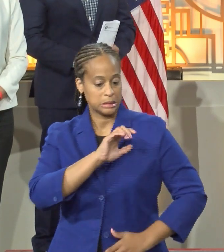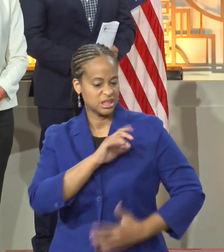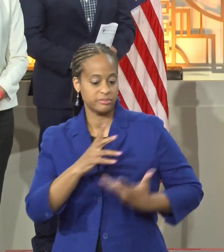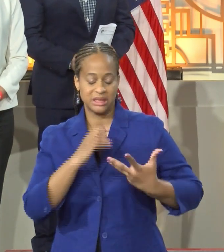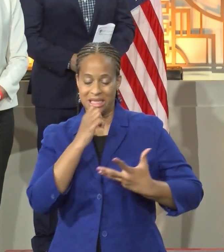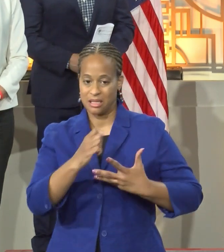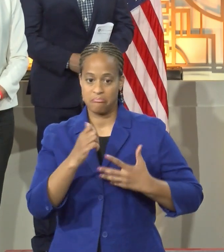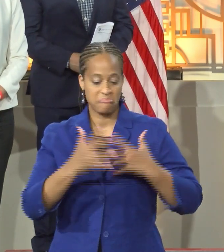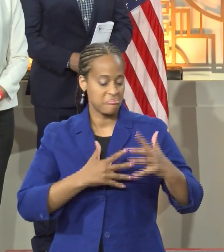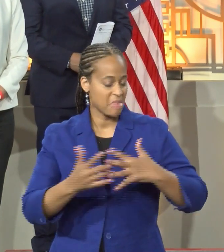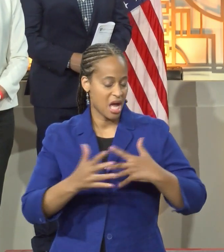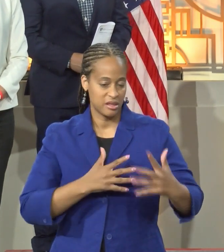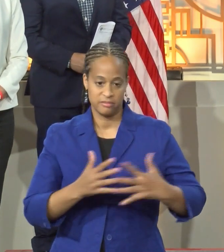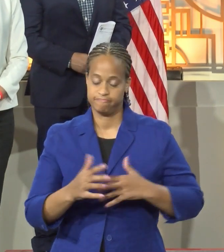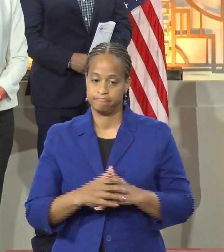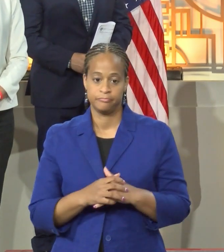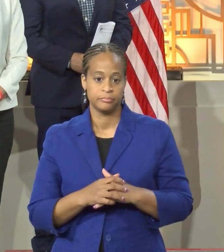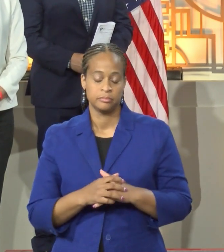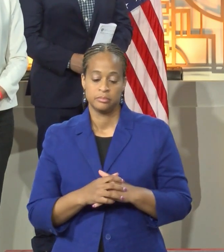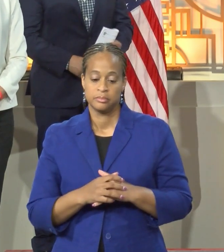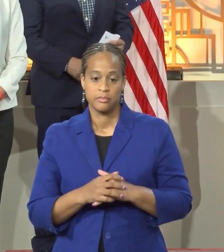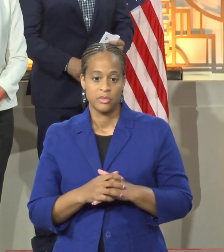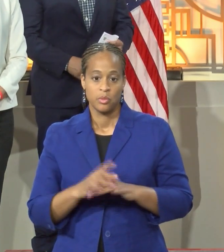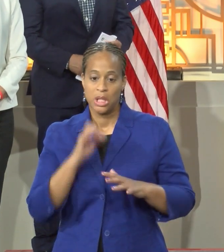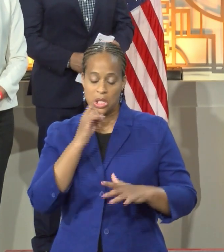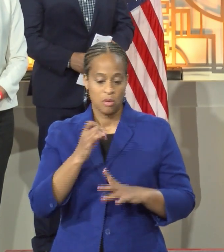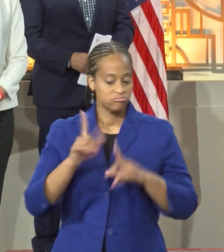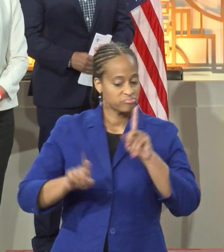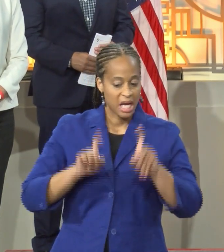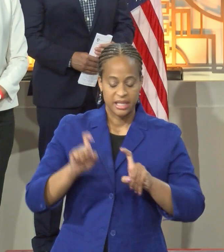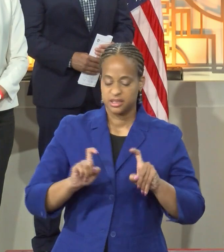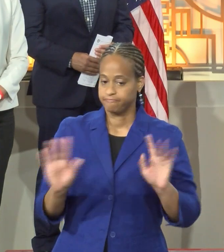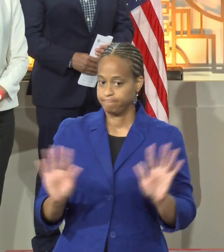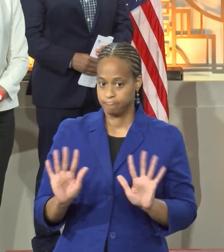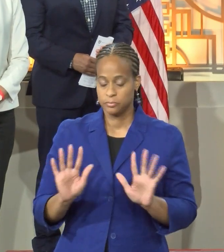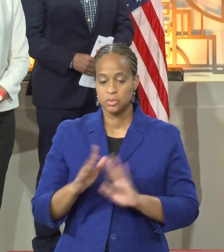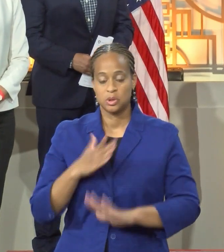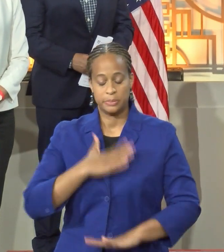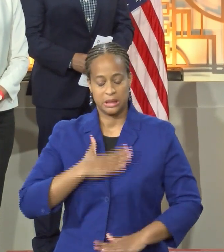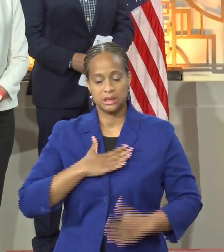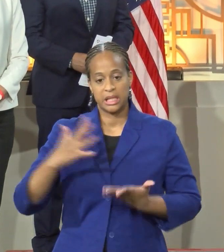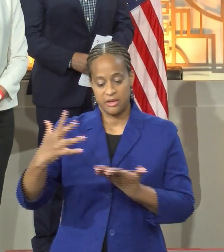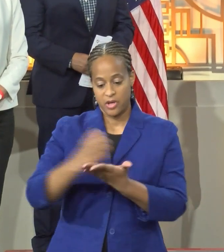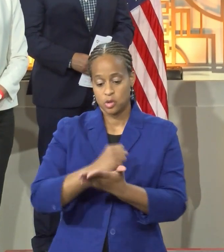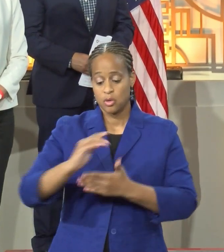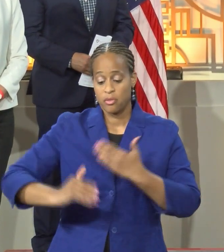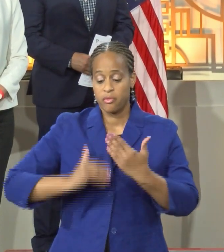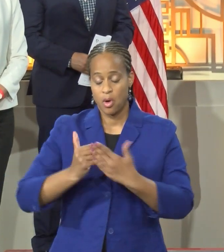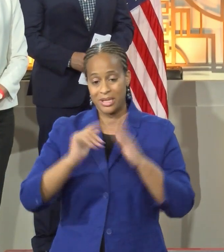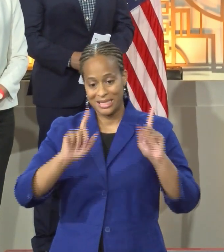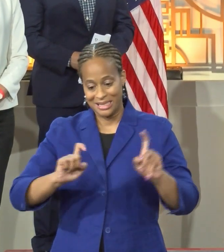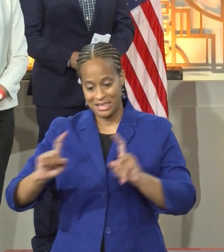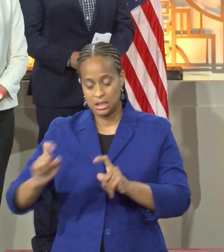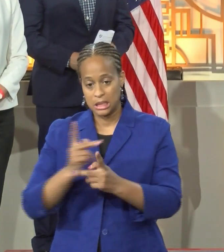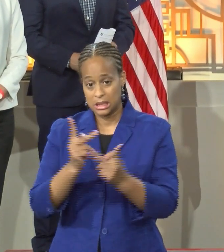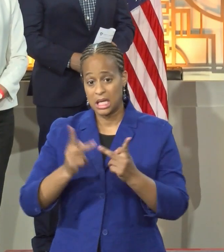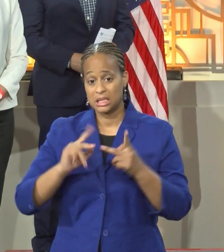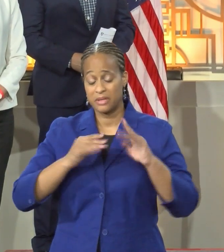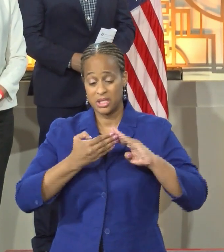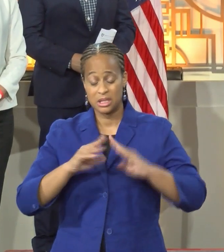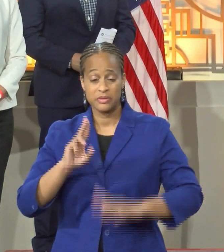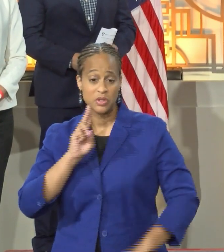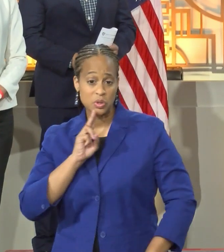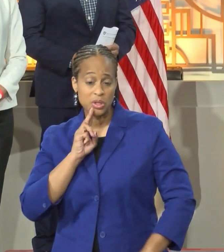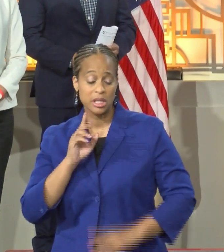that simply does not factor in. So please take advantage of all of the testing sites in the city of